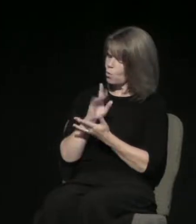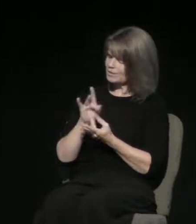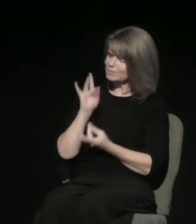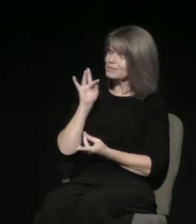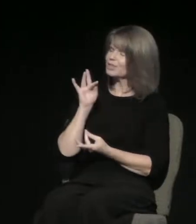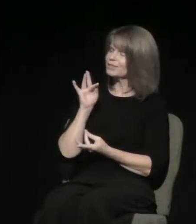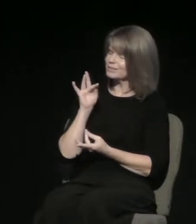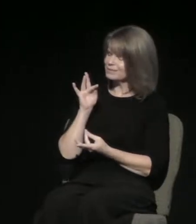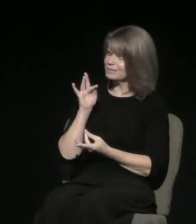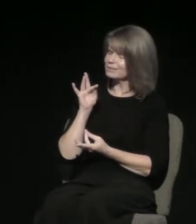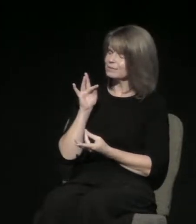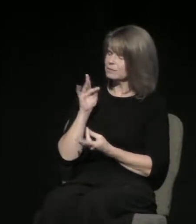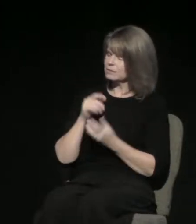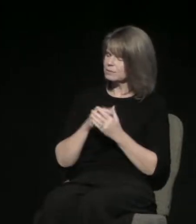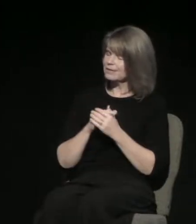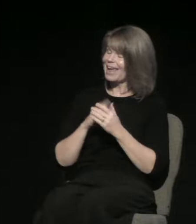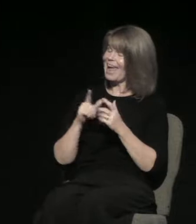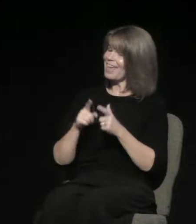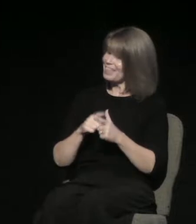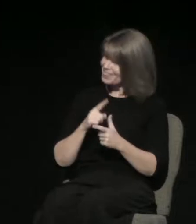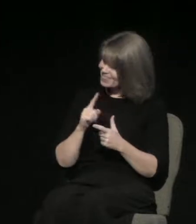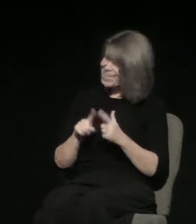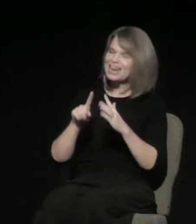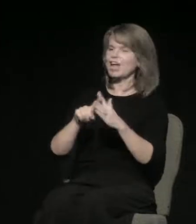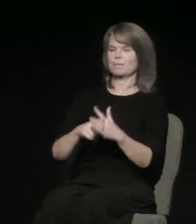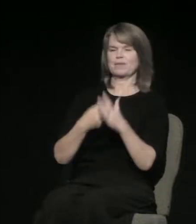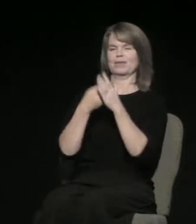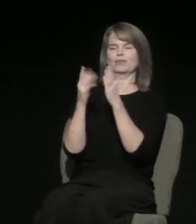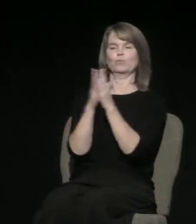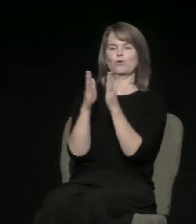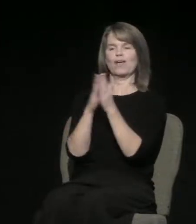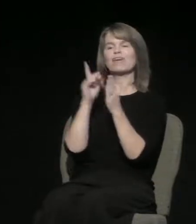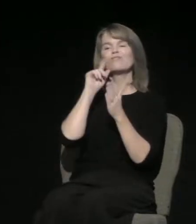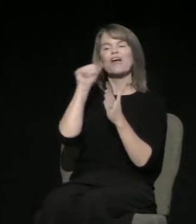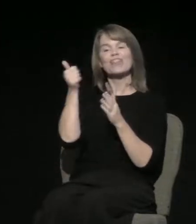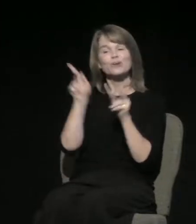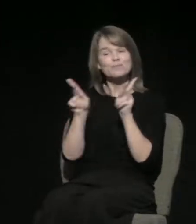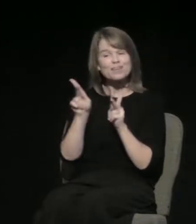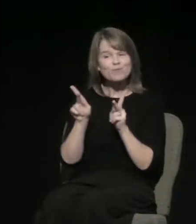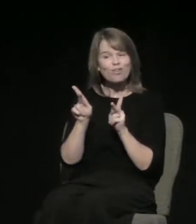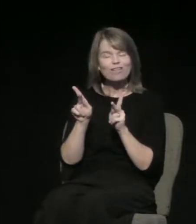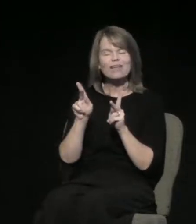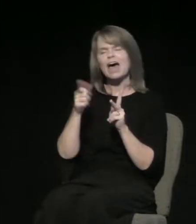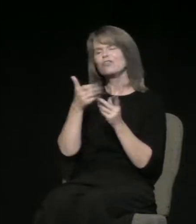And on And on Then I Begin praying For other People And things